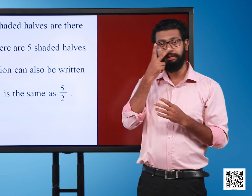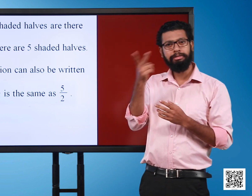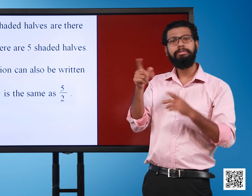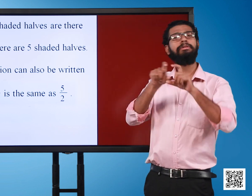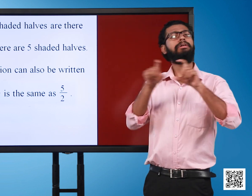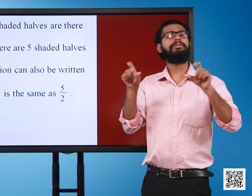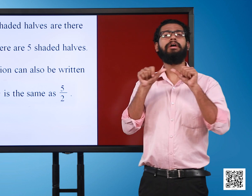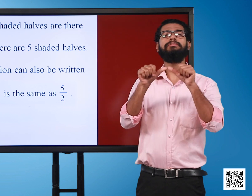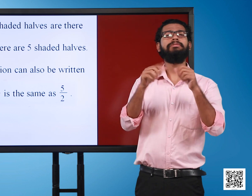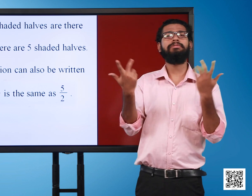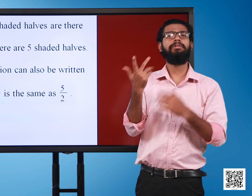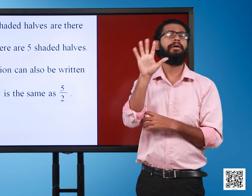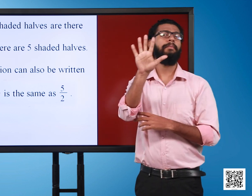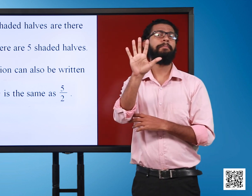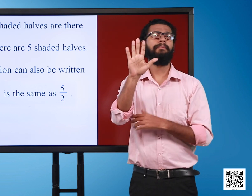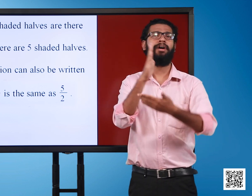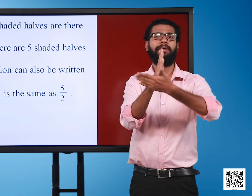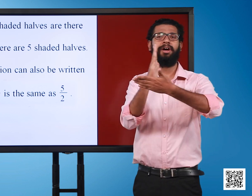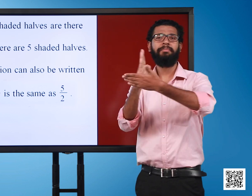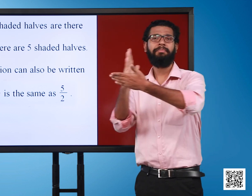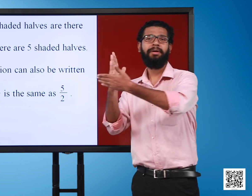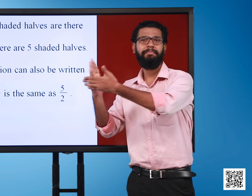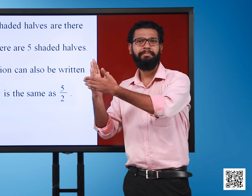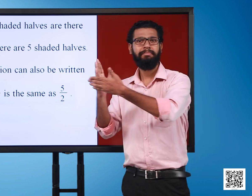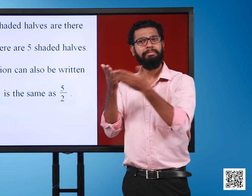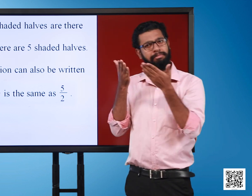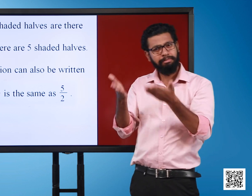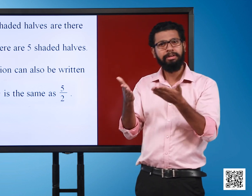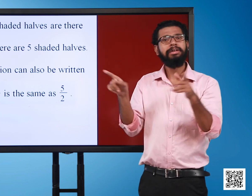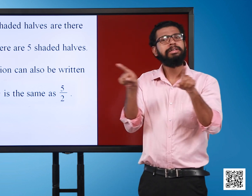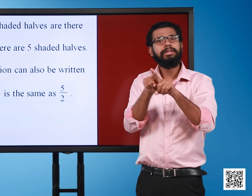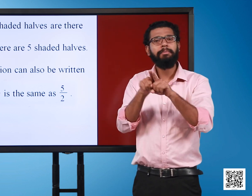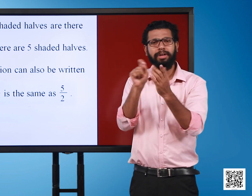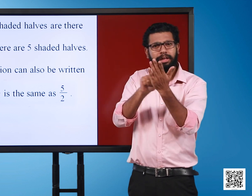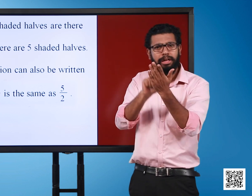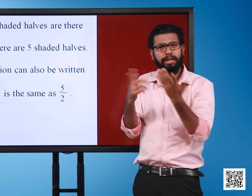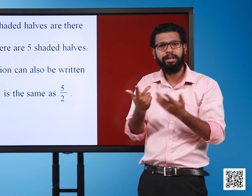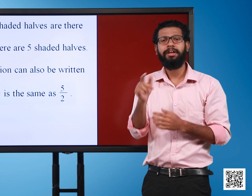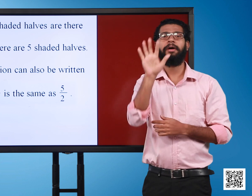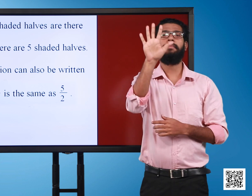there are 5 shaded halves, so the fraction can also be written as 5 upon